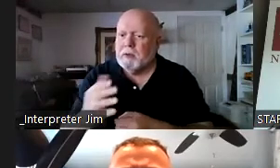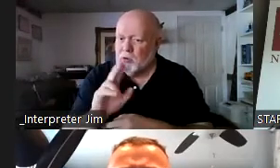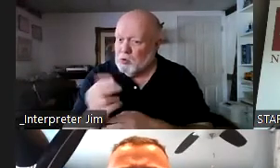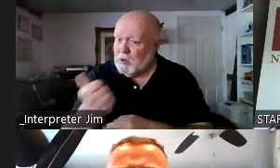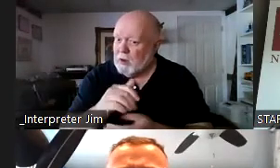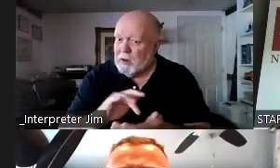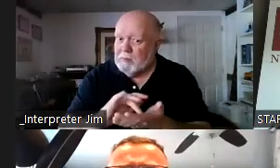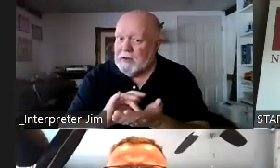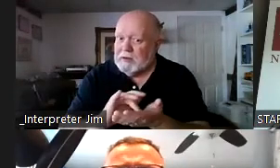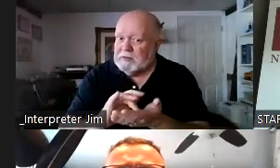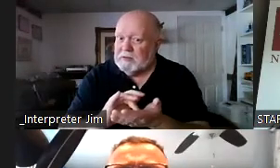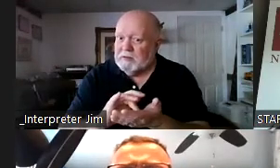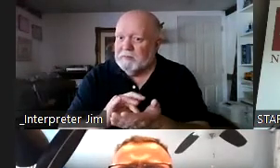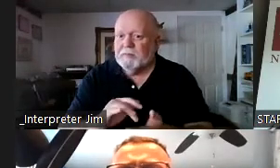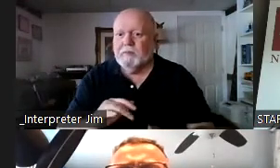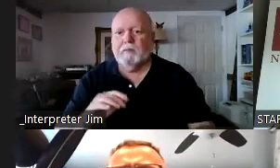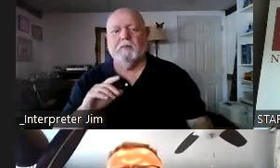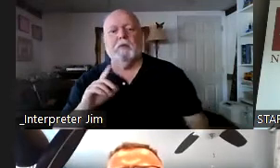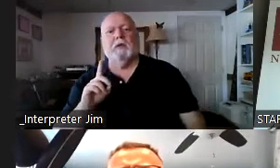I have not, Jonathan. Okay.